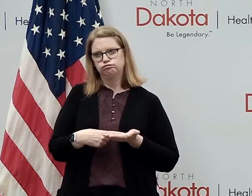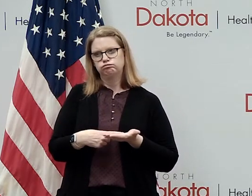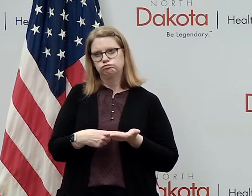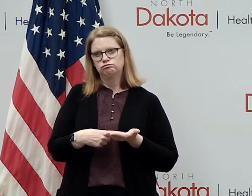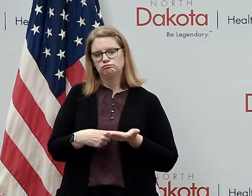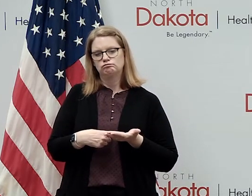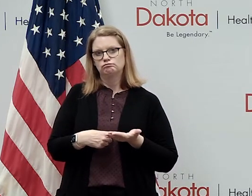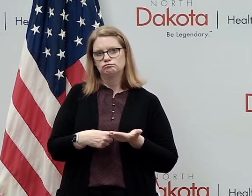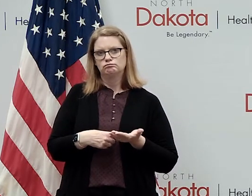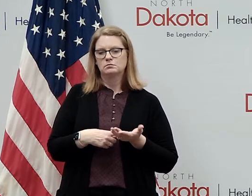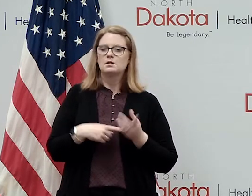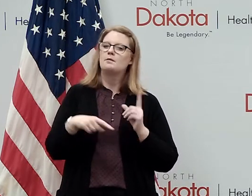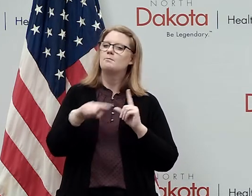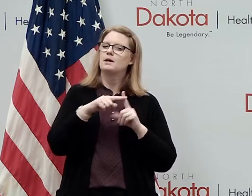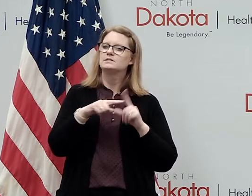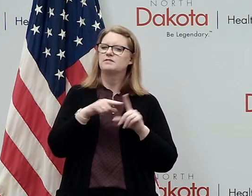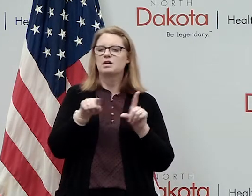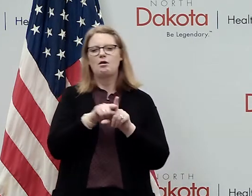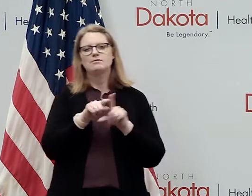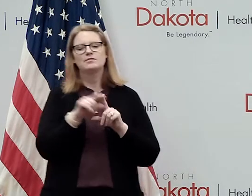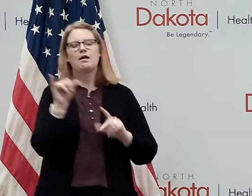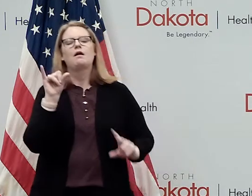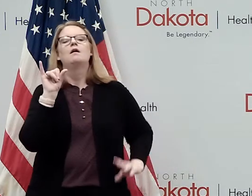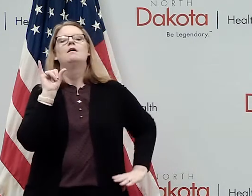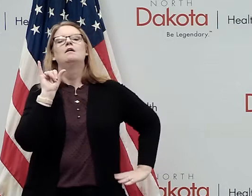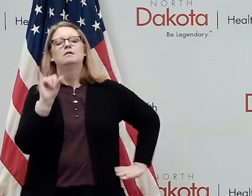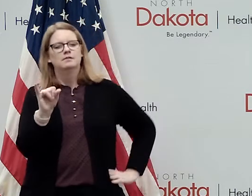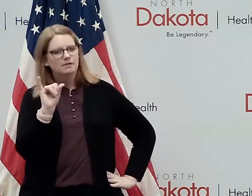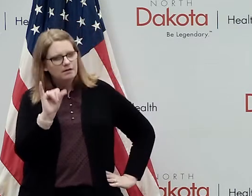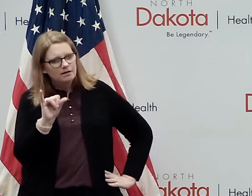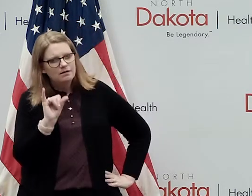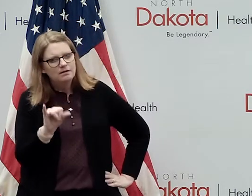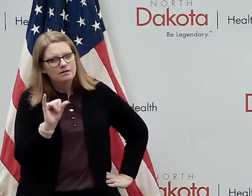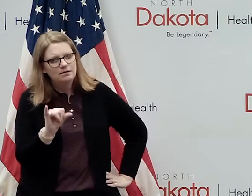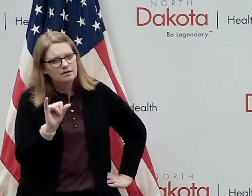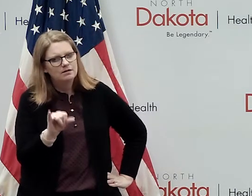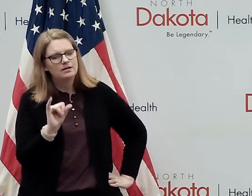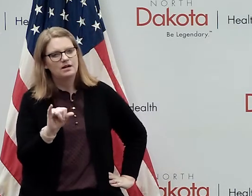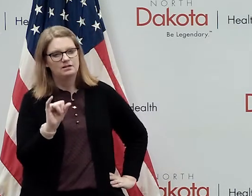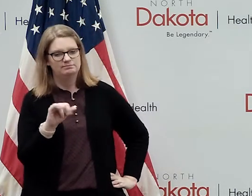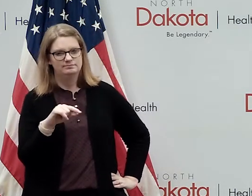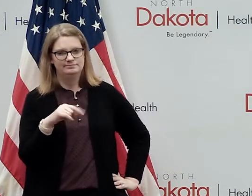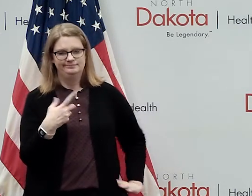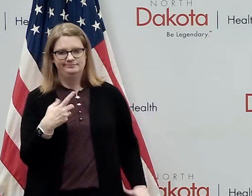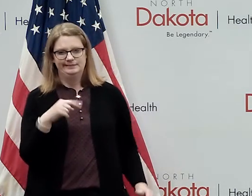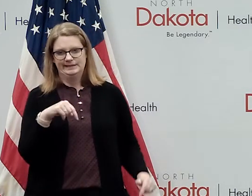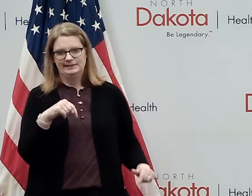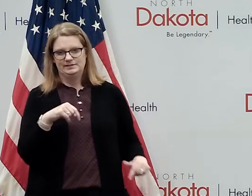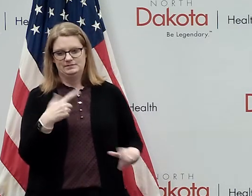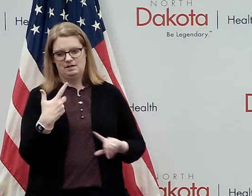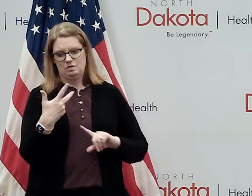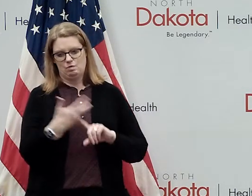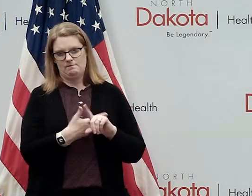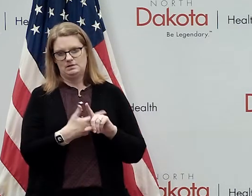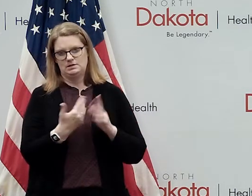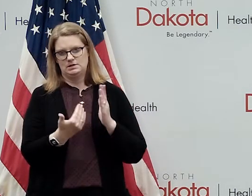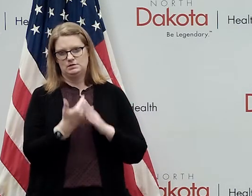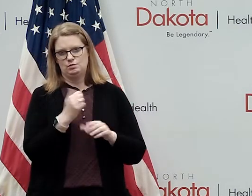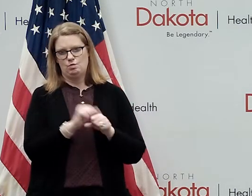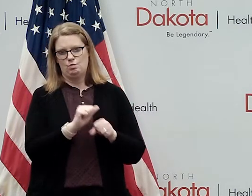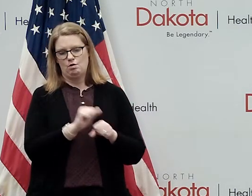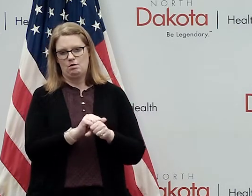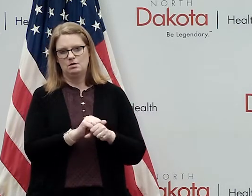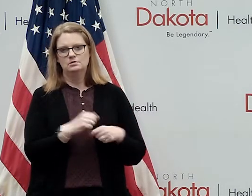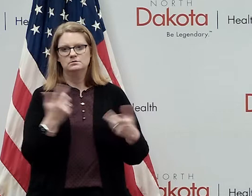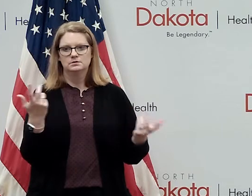both positive and enlightening because we're sort of only 3 months into this new work, and there was already